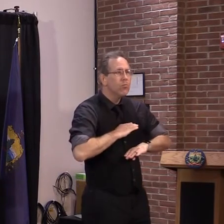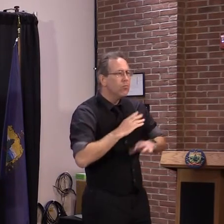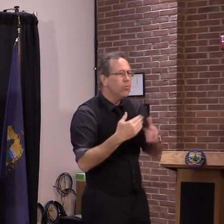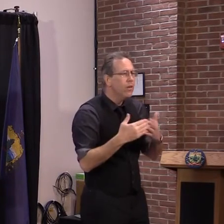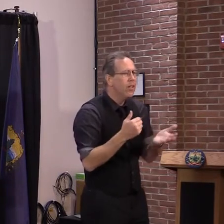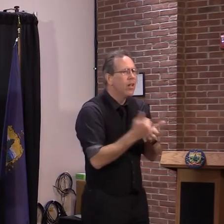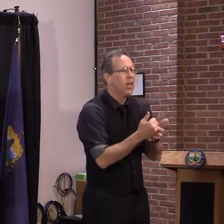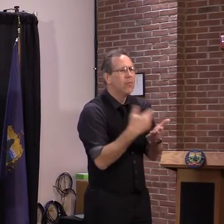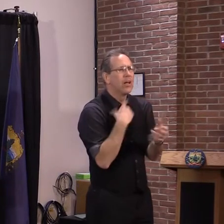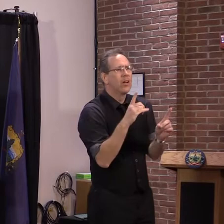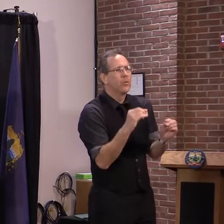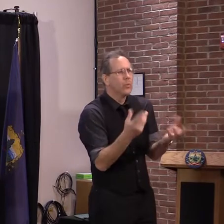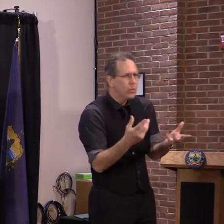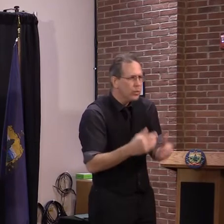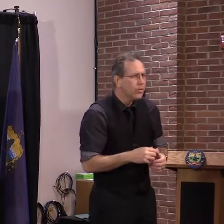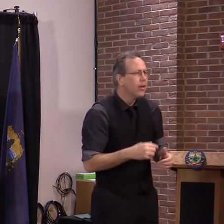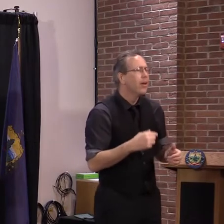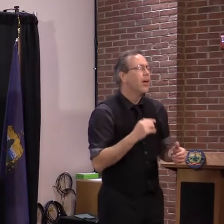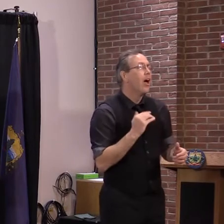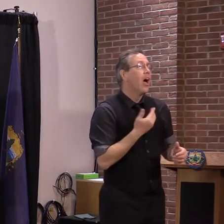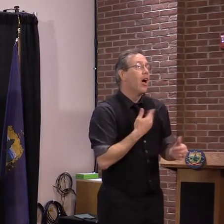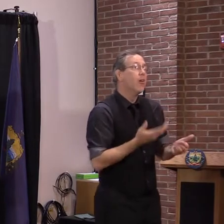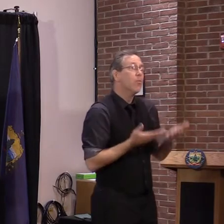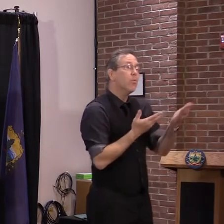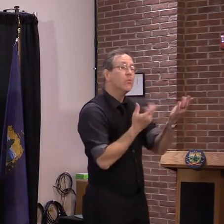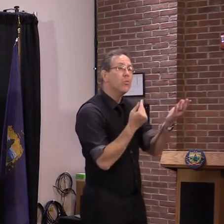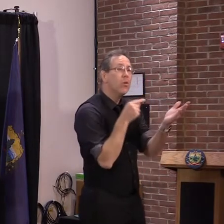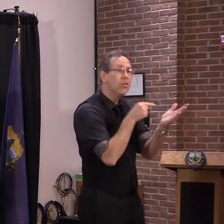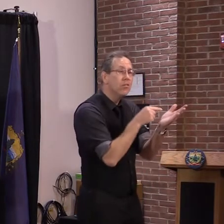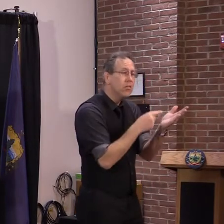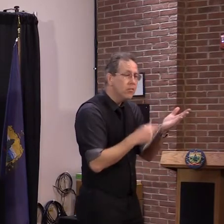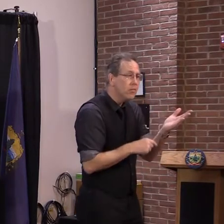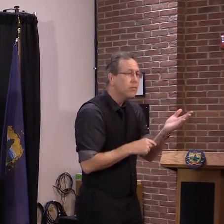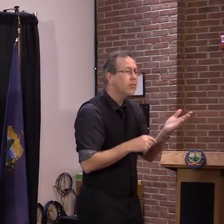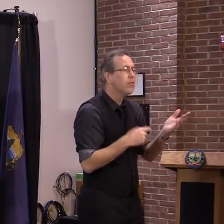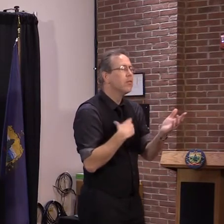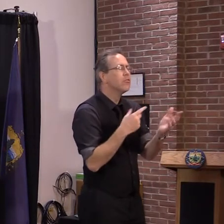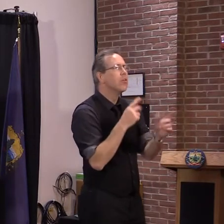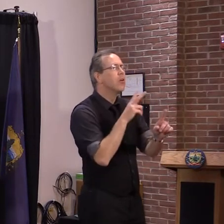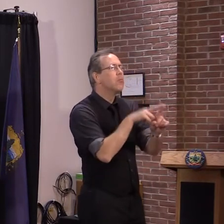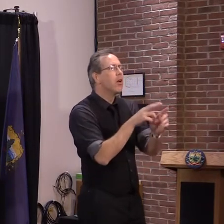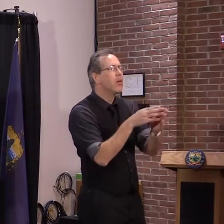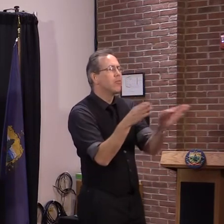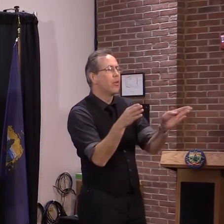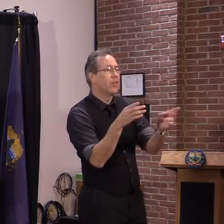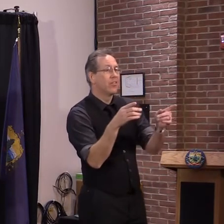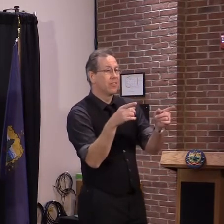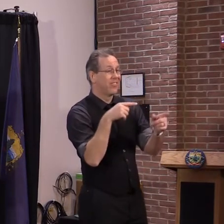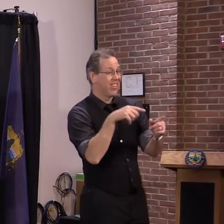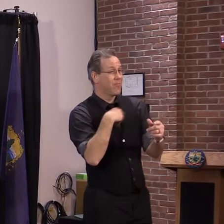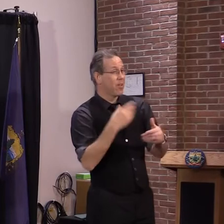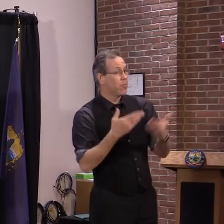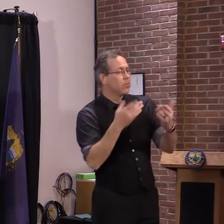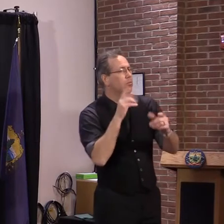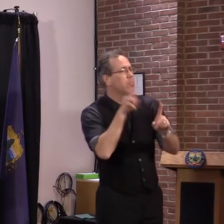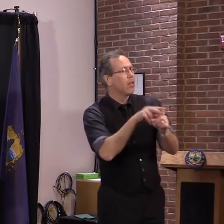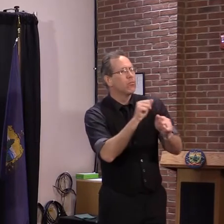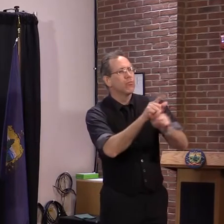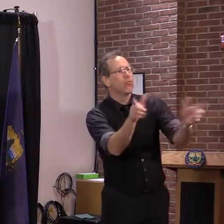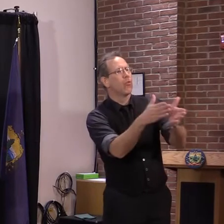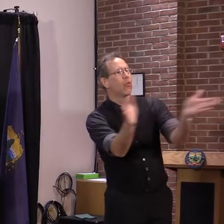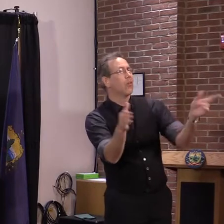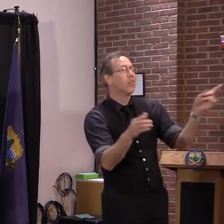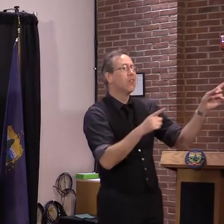again, our proposal just affects a broad demographic of our state. from